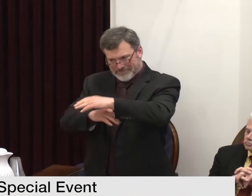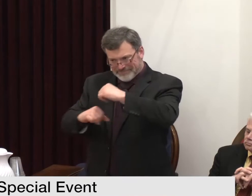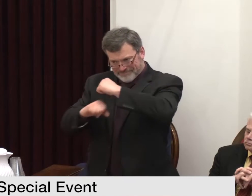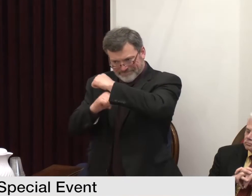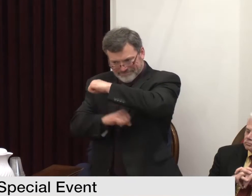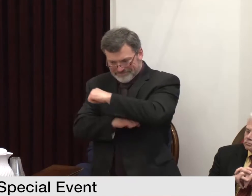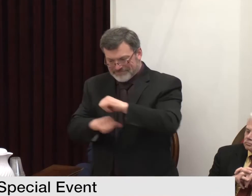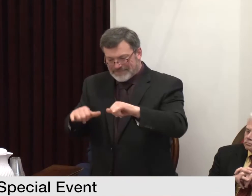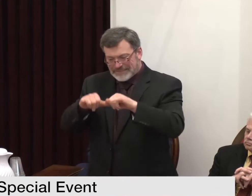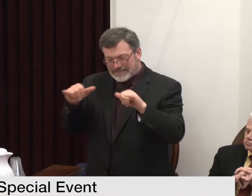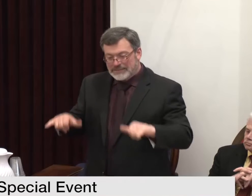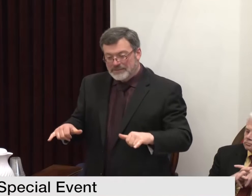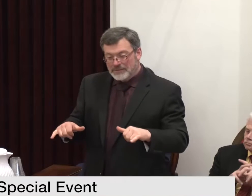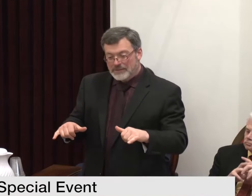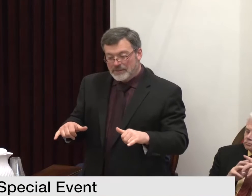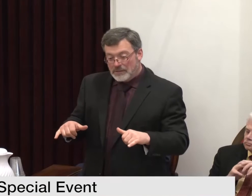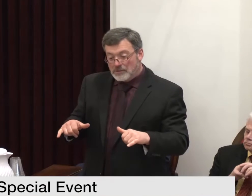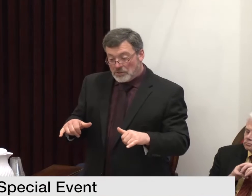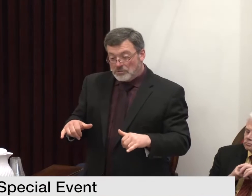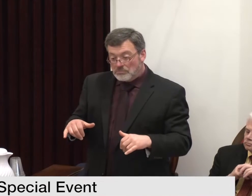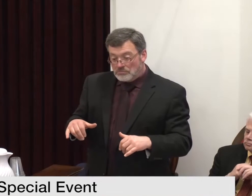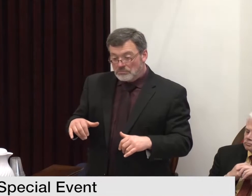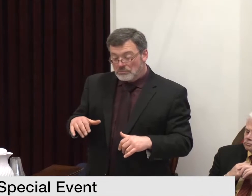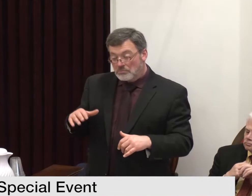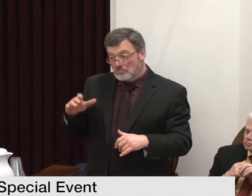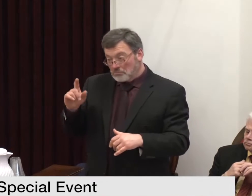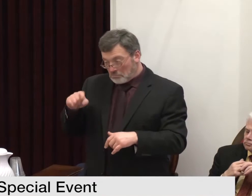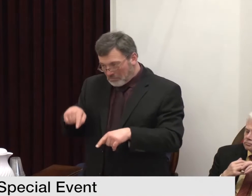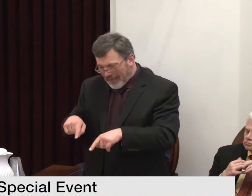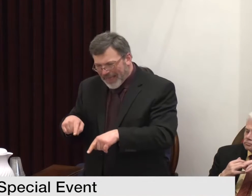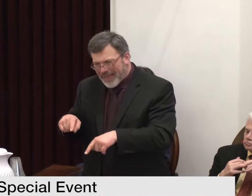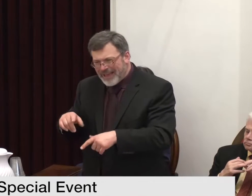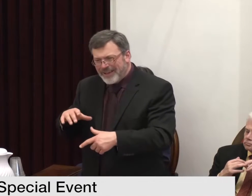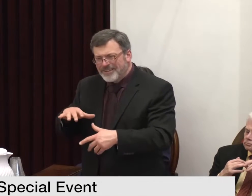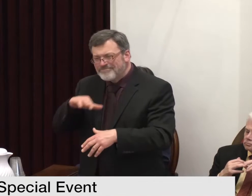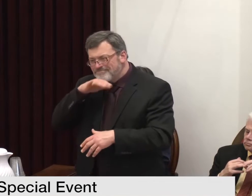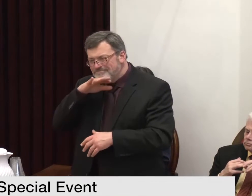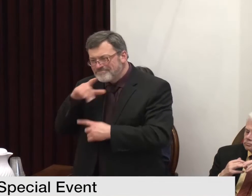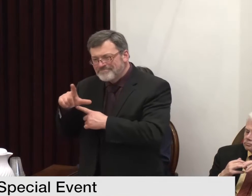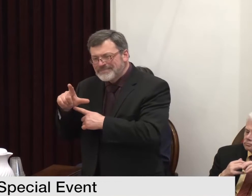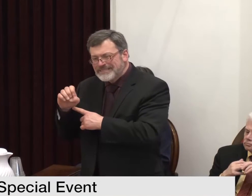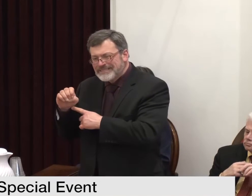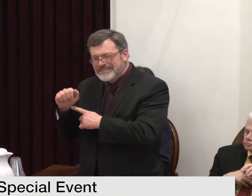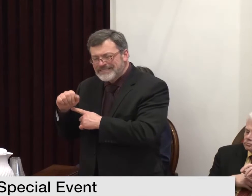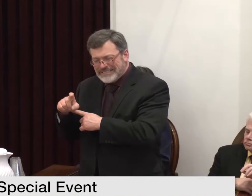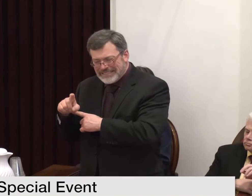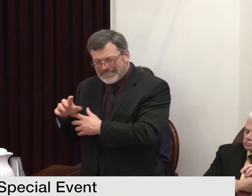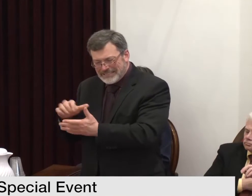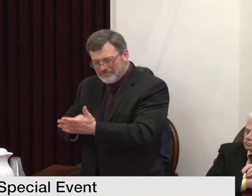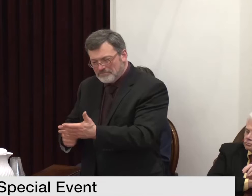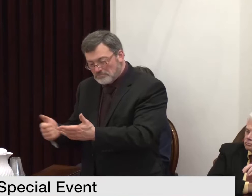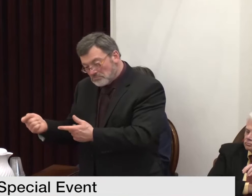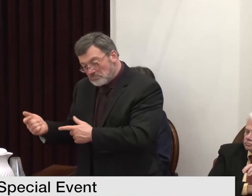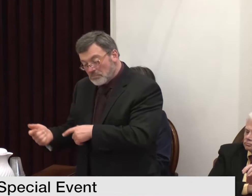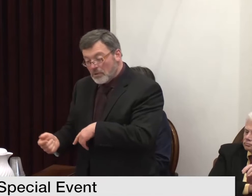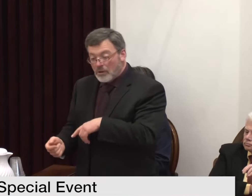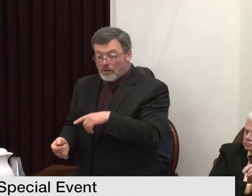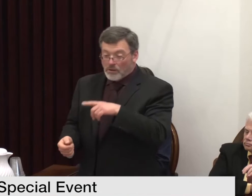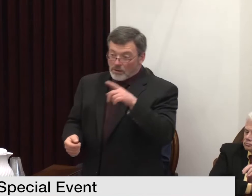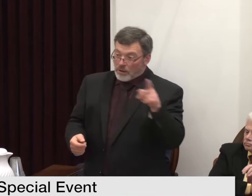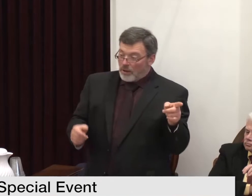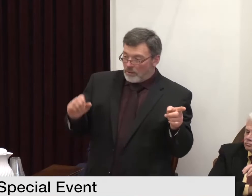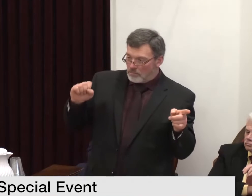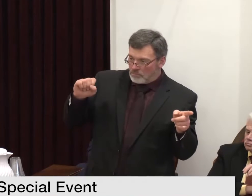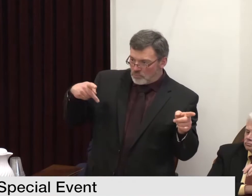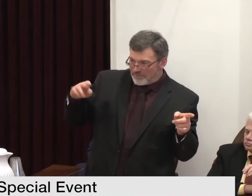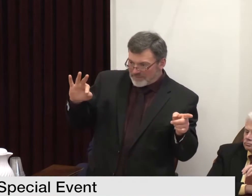lead, as well as bridges in places like Bradford, Elmore, Searsburg, Springfield, Westminster, Worcester, and